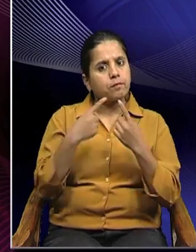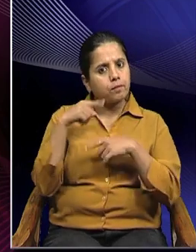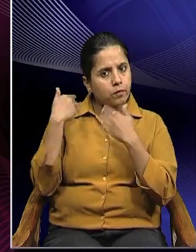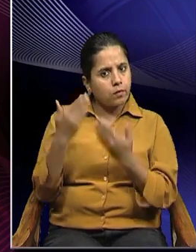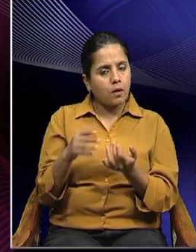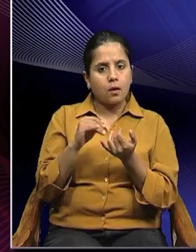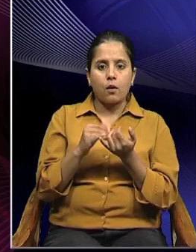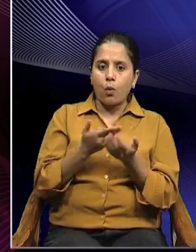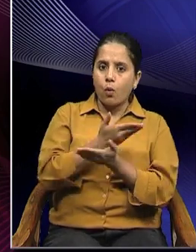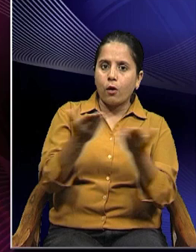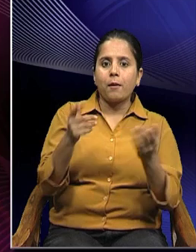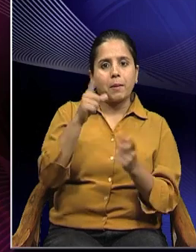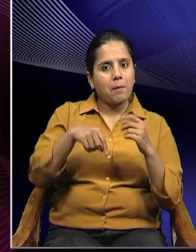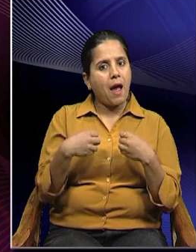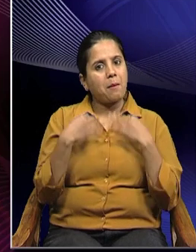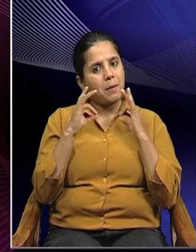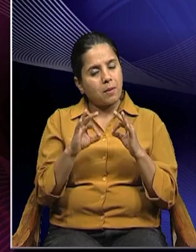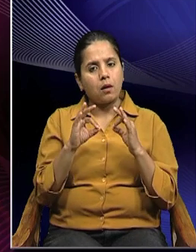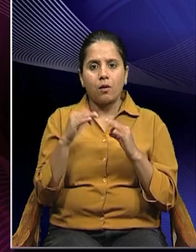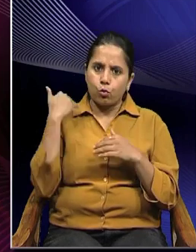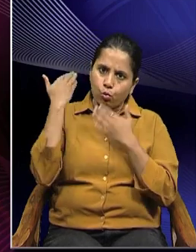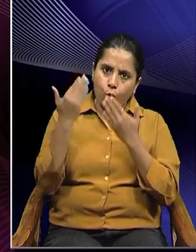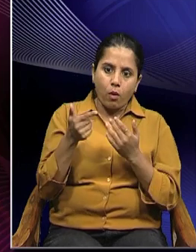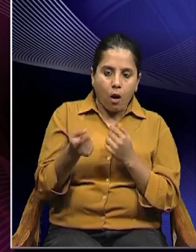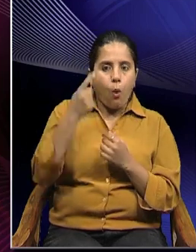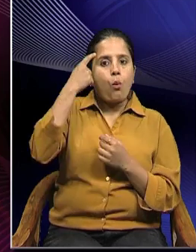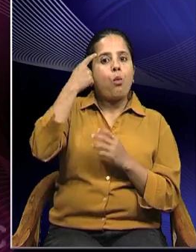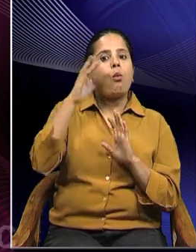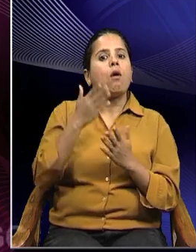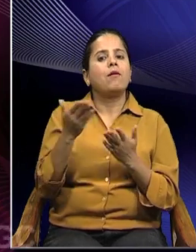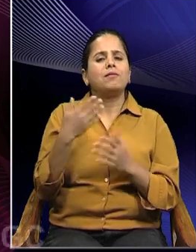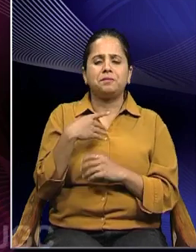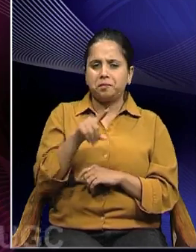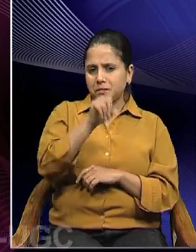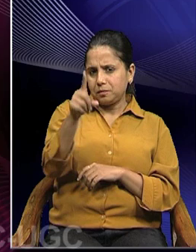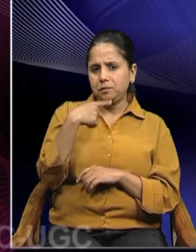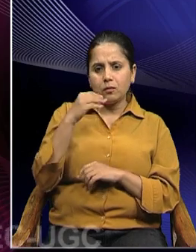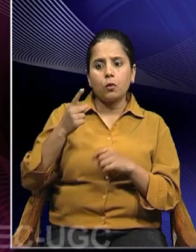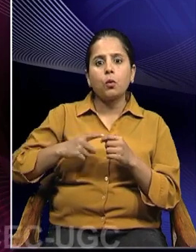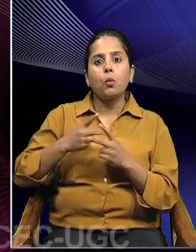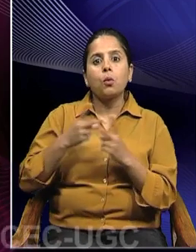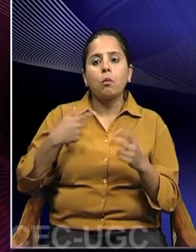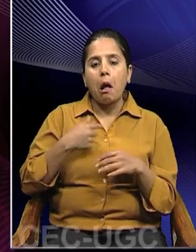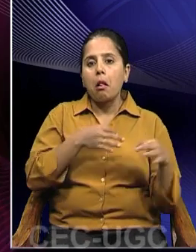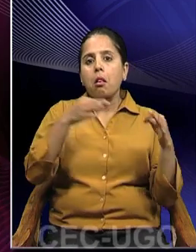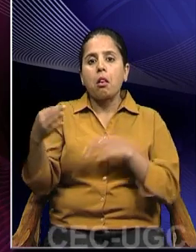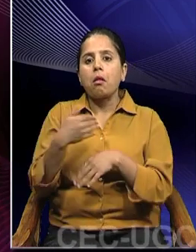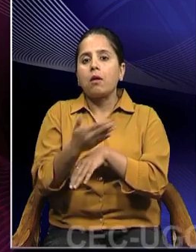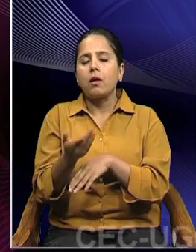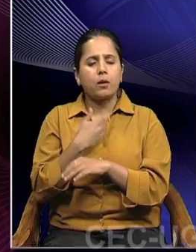Sarve Bhavantu Sukhina for very long, and now they have realized. So, we are not questioning that they are delayed.